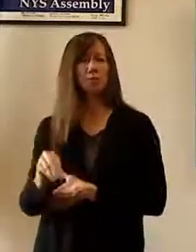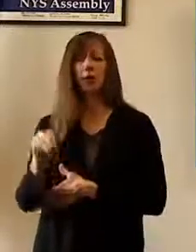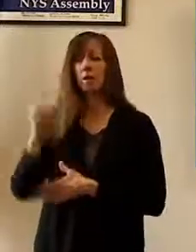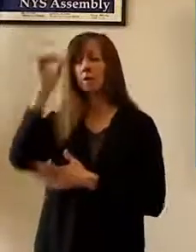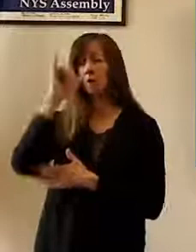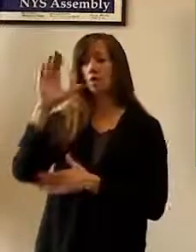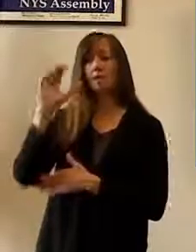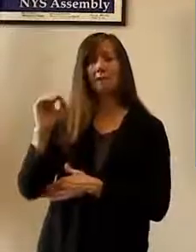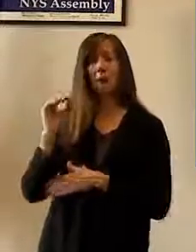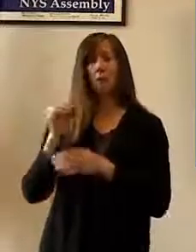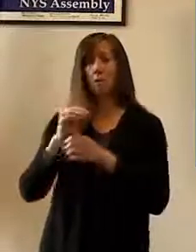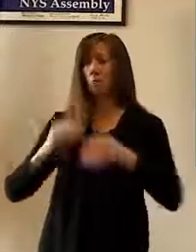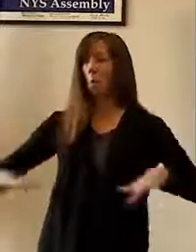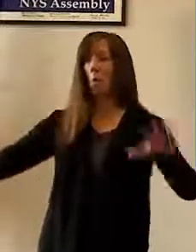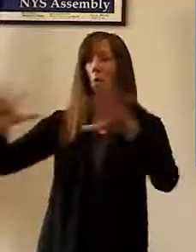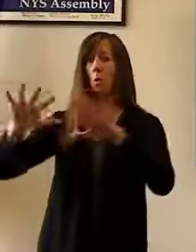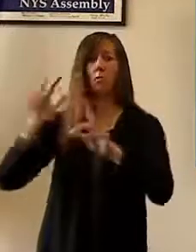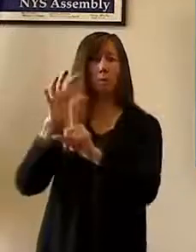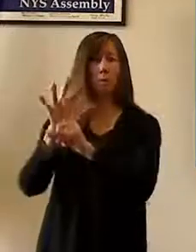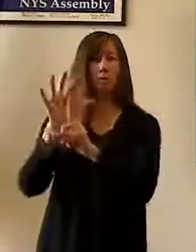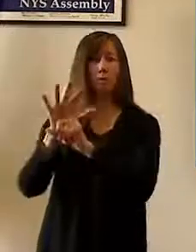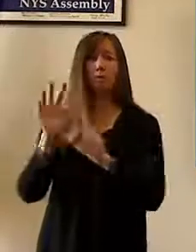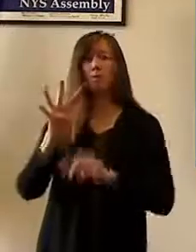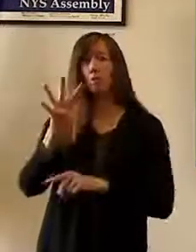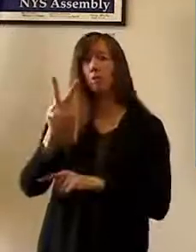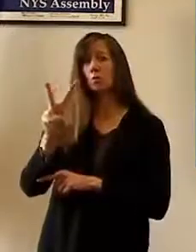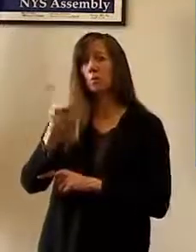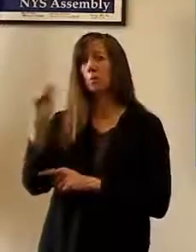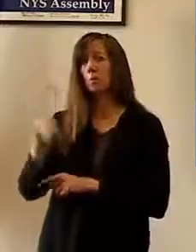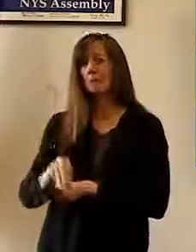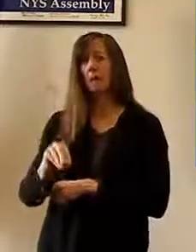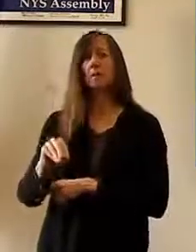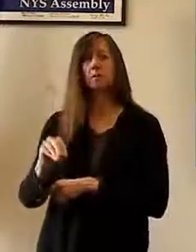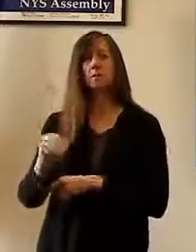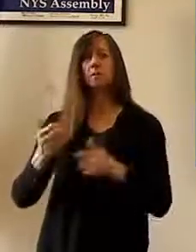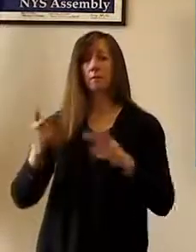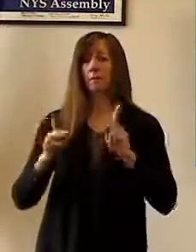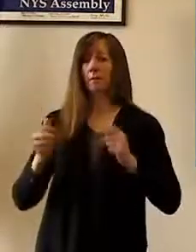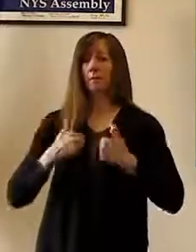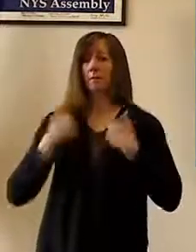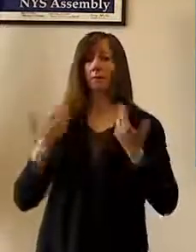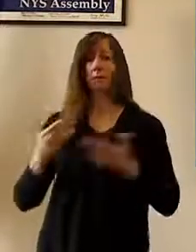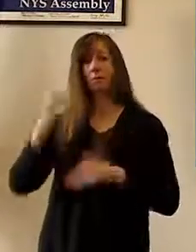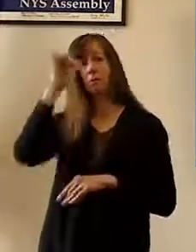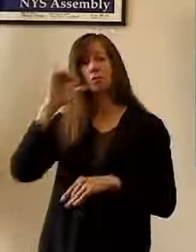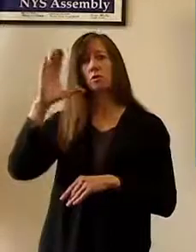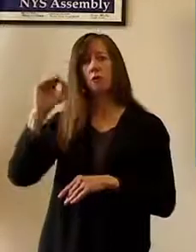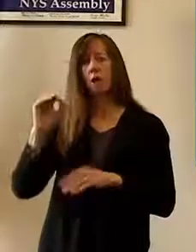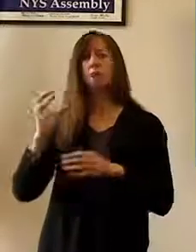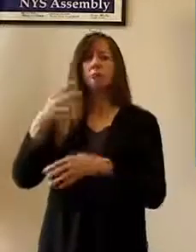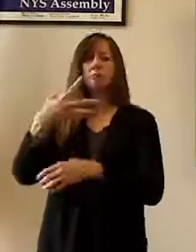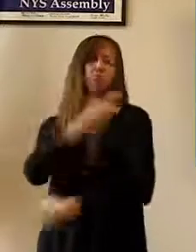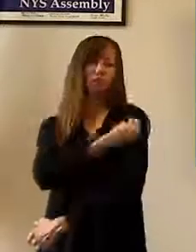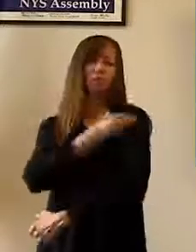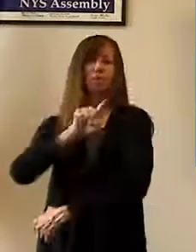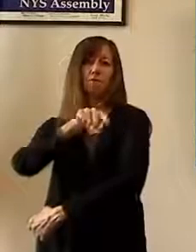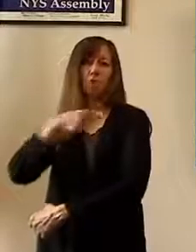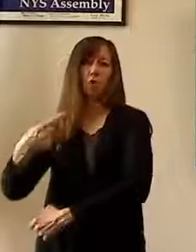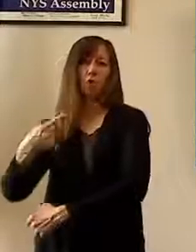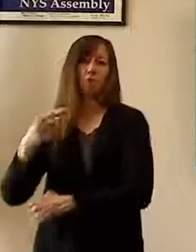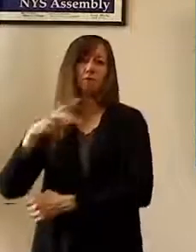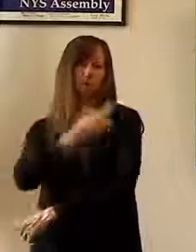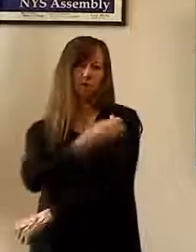Dutchess County's entire population has received at least their first dose of a vaccine. That is